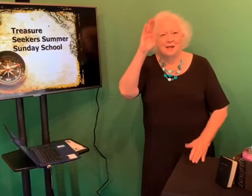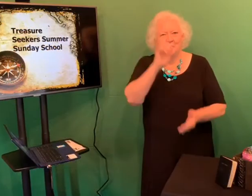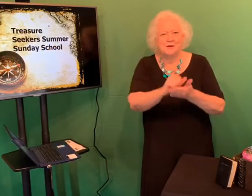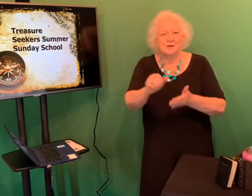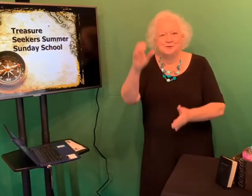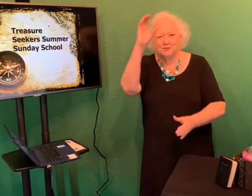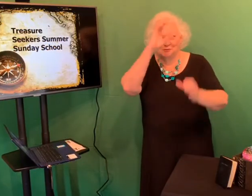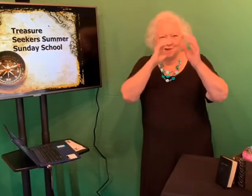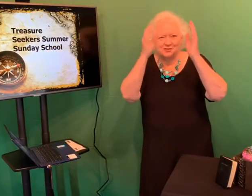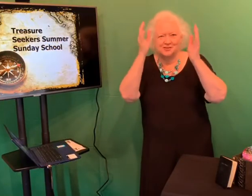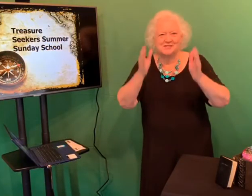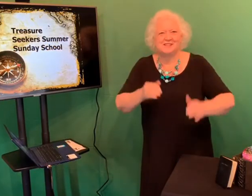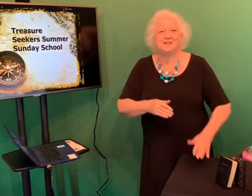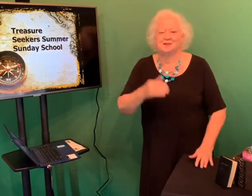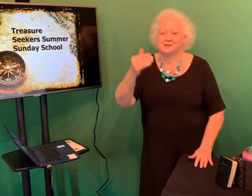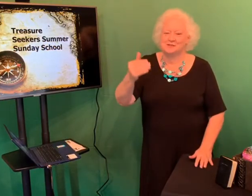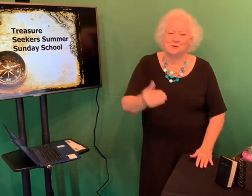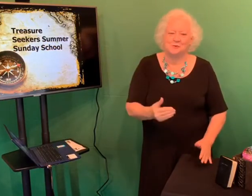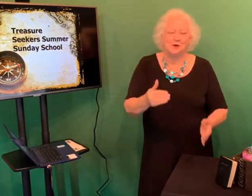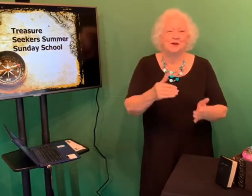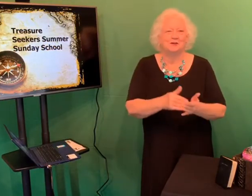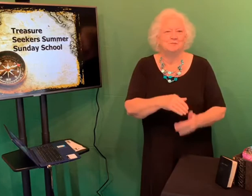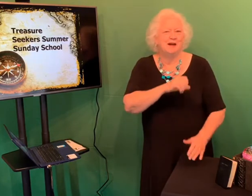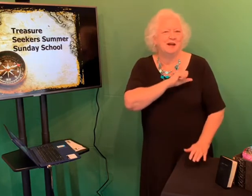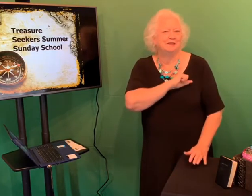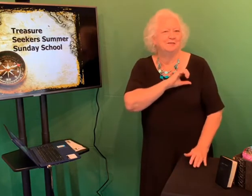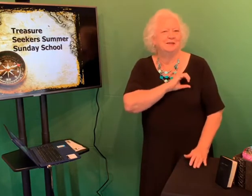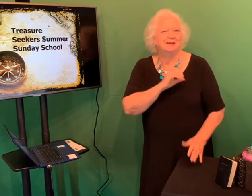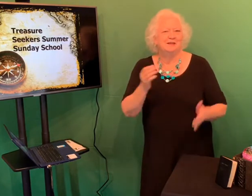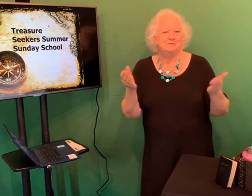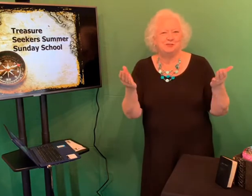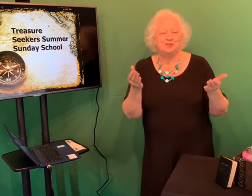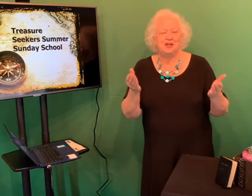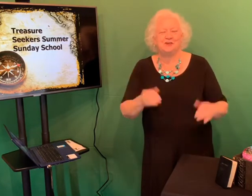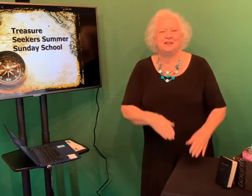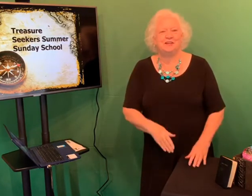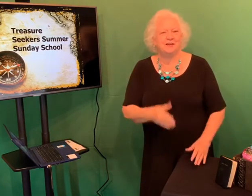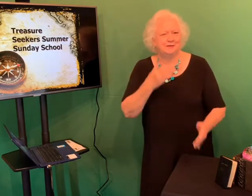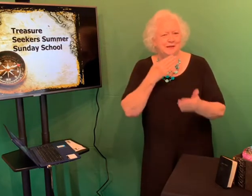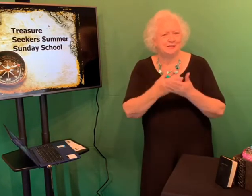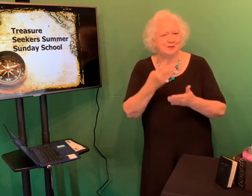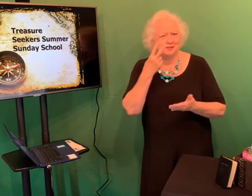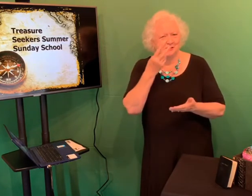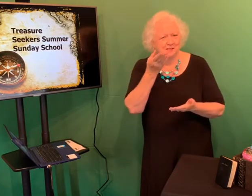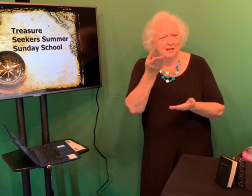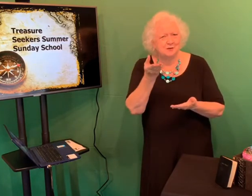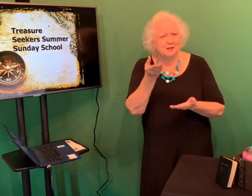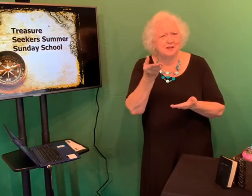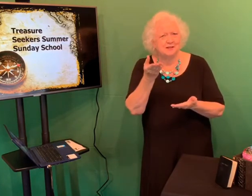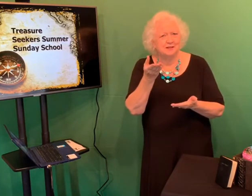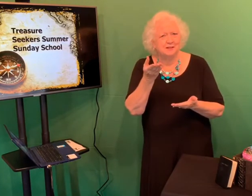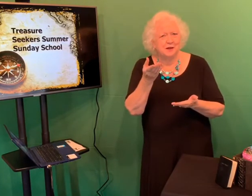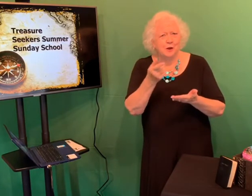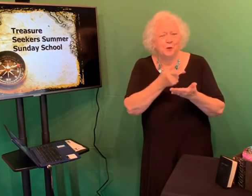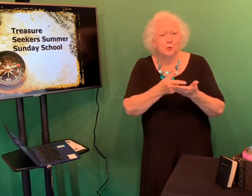Hello, treasure seekers. Welcome back. Miss Sherry here. It's good to see you here.